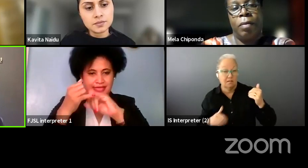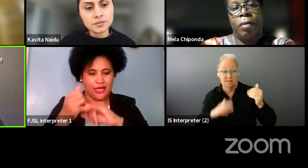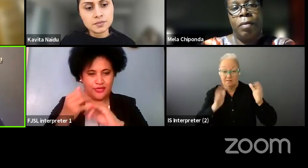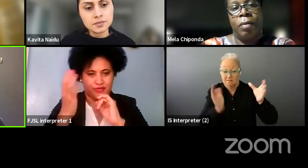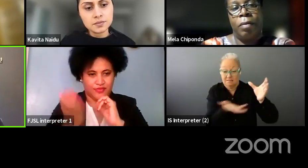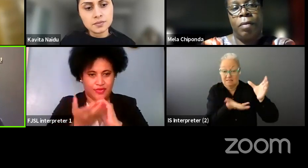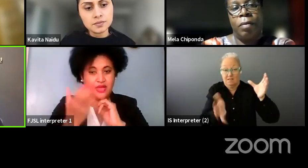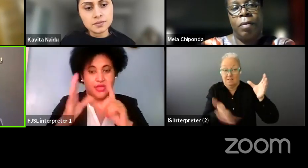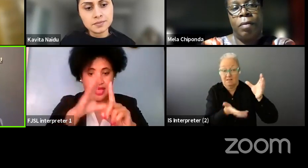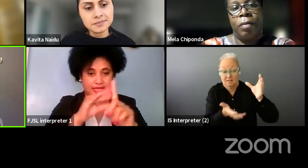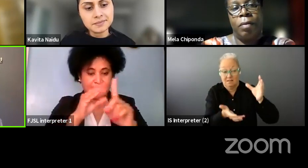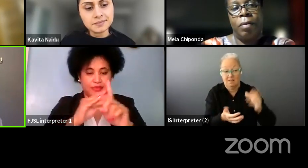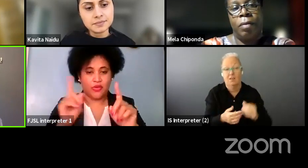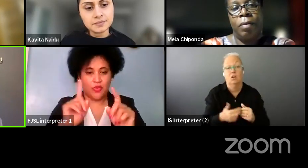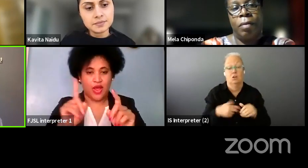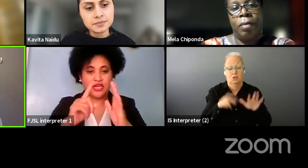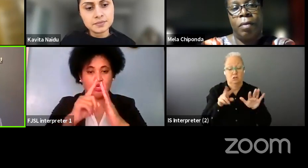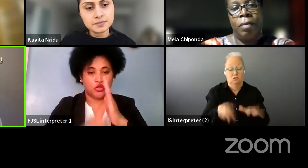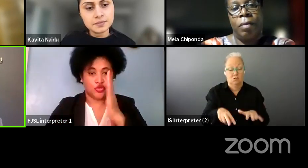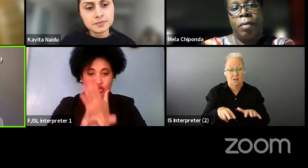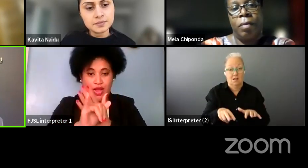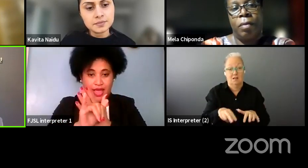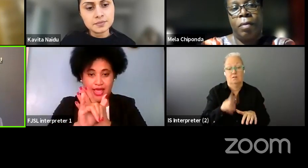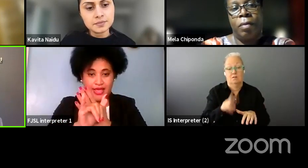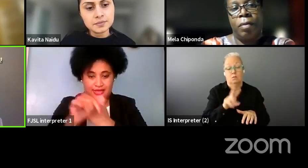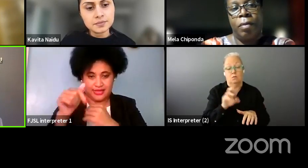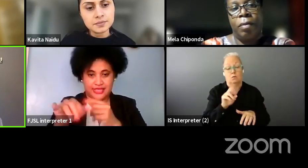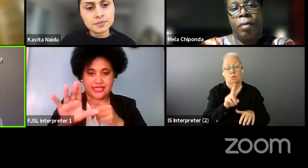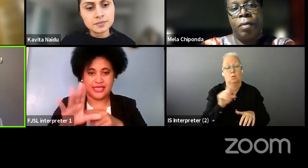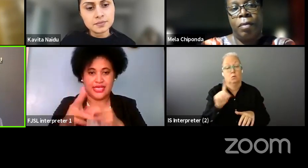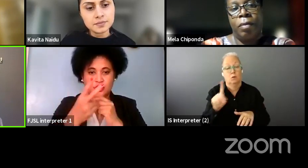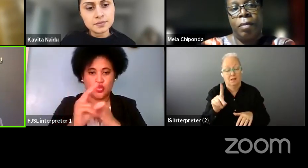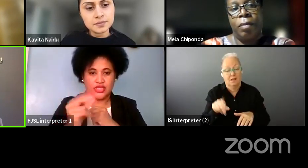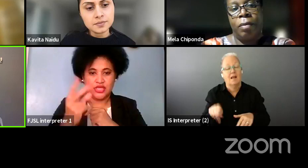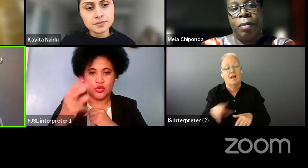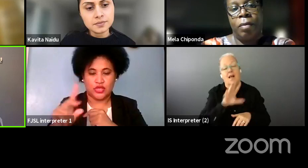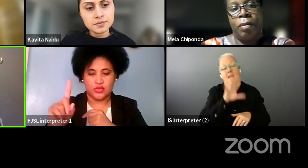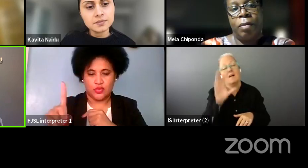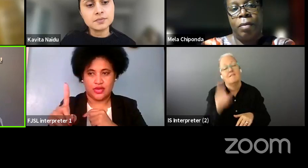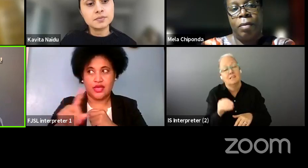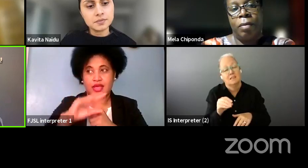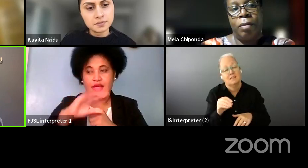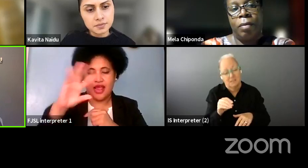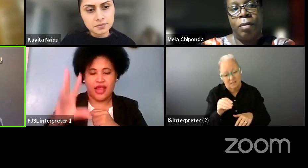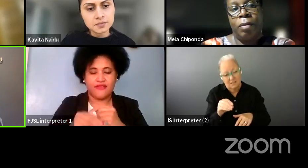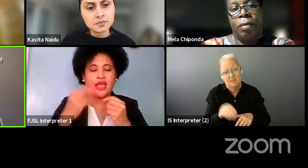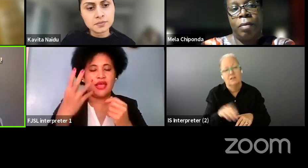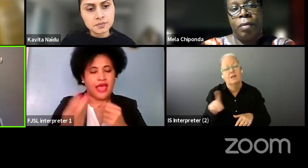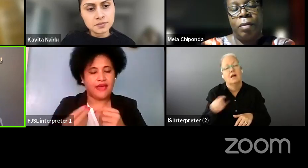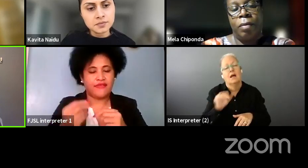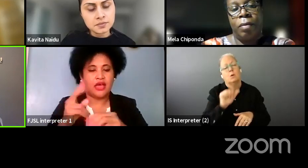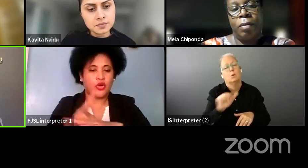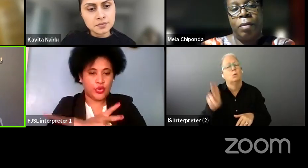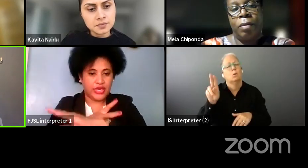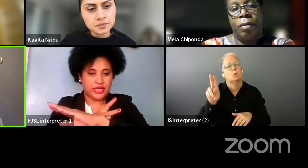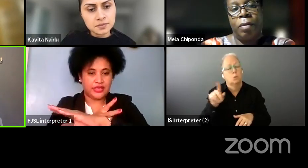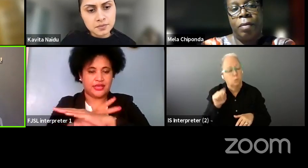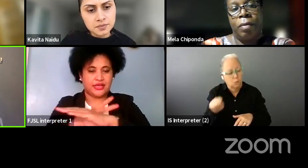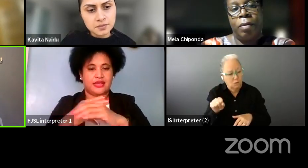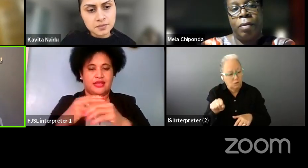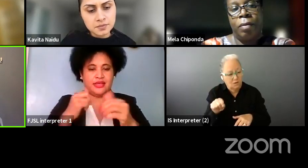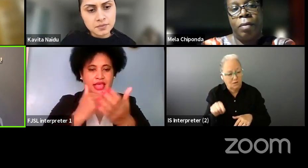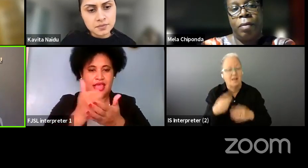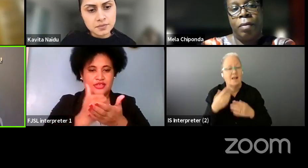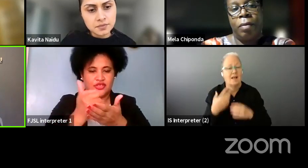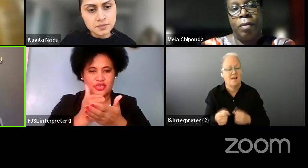this year, 2021, the African Union released a Green Recovery Action Plan for the continent in the context of COVID-19 and